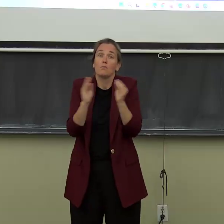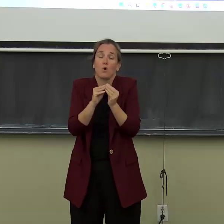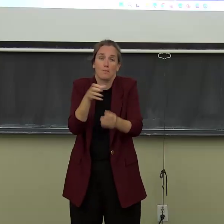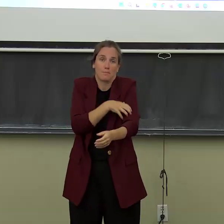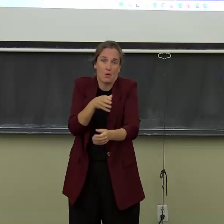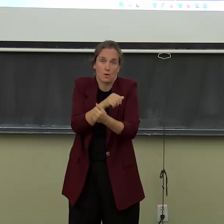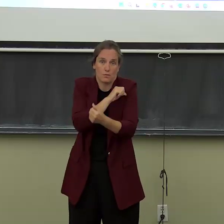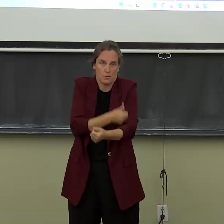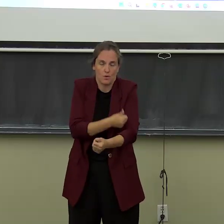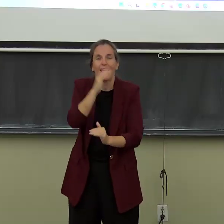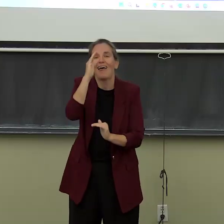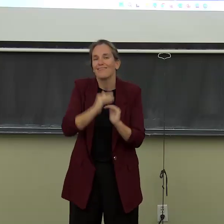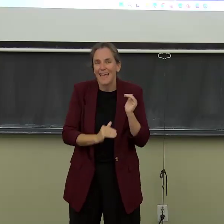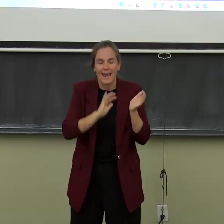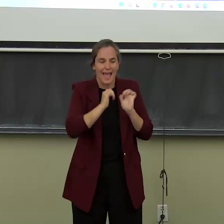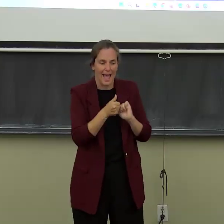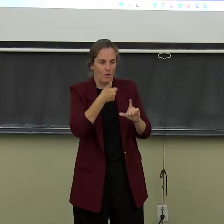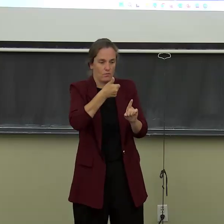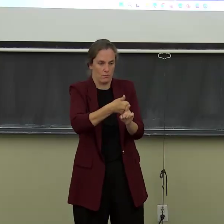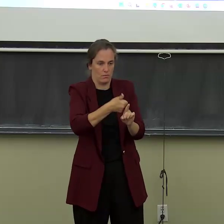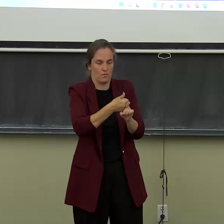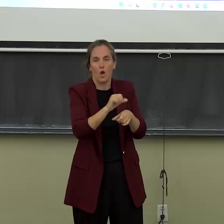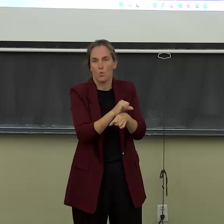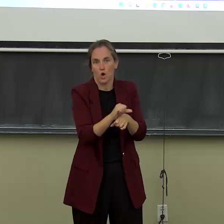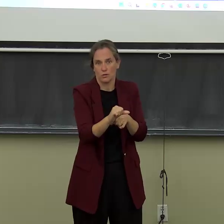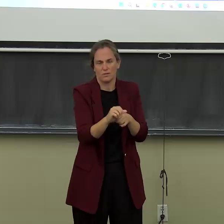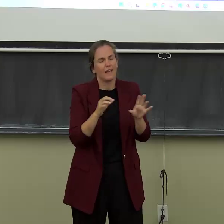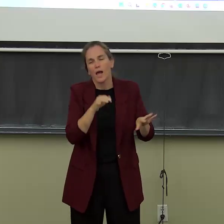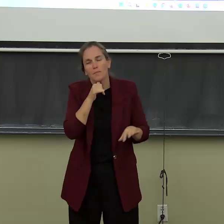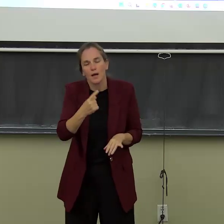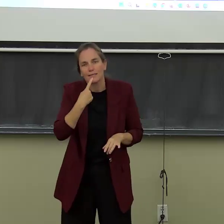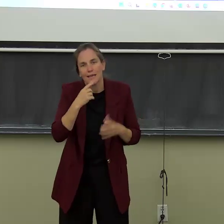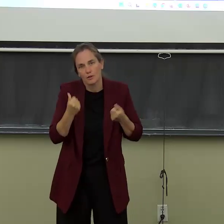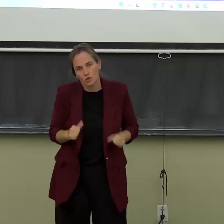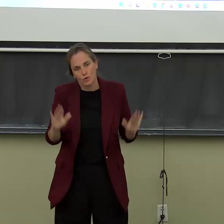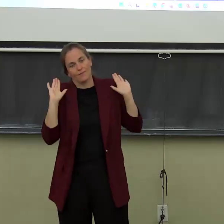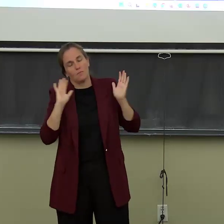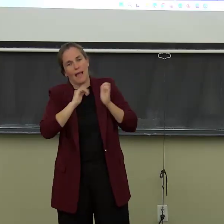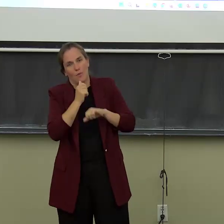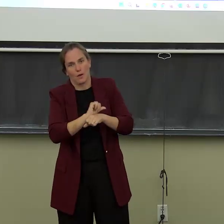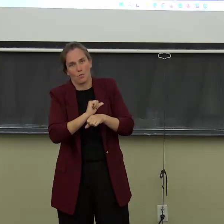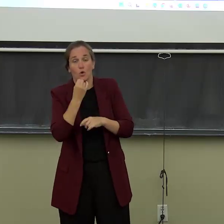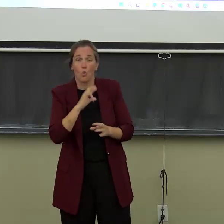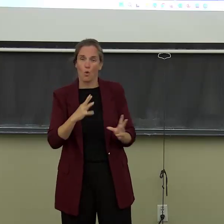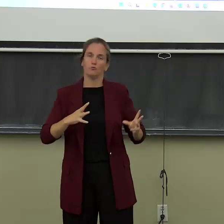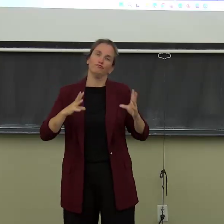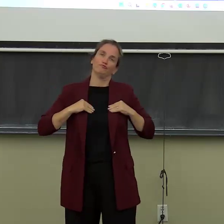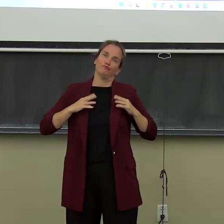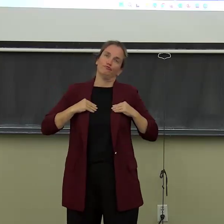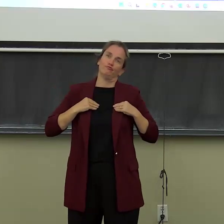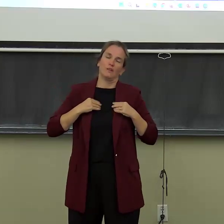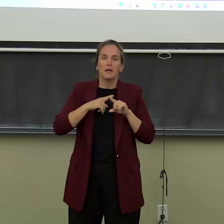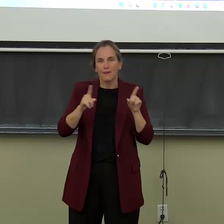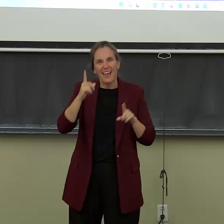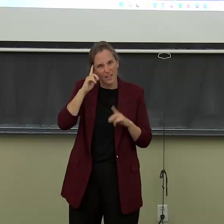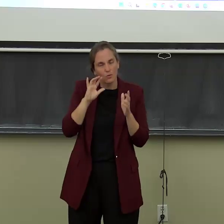how they work. And I'm not saying we should just give up on how they work or accept them, but I do think that we have a lot more authority